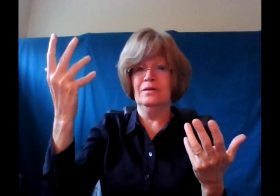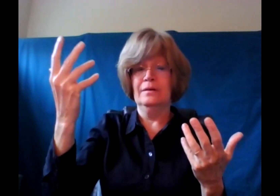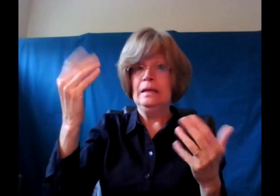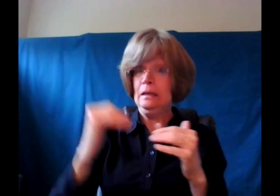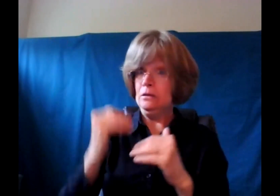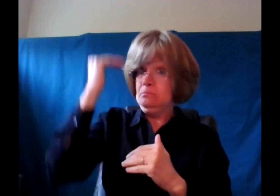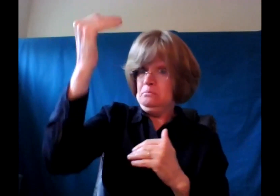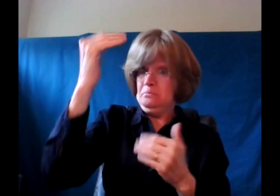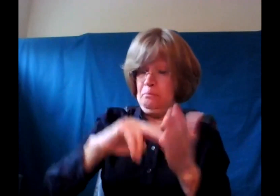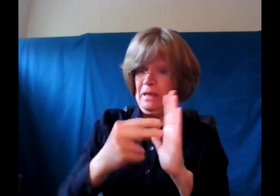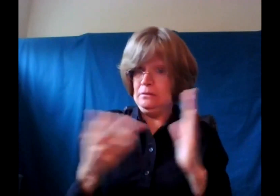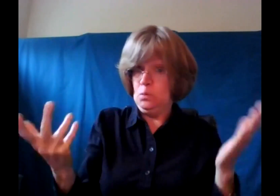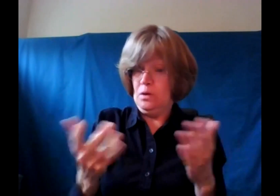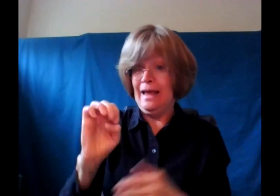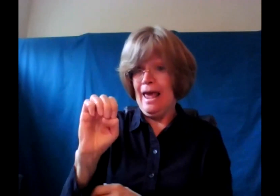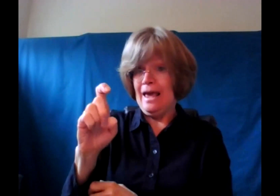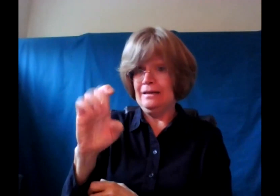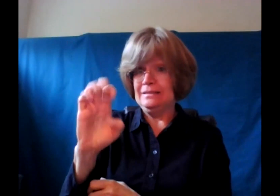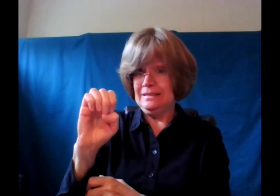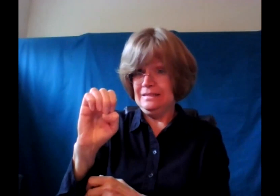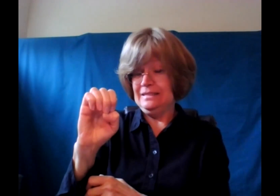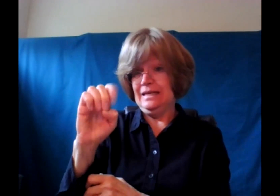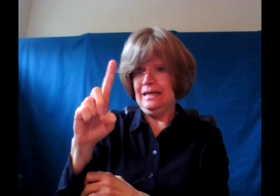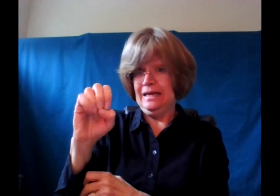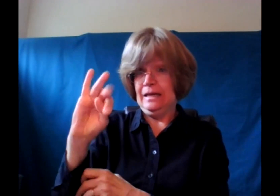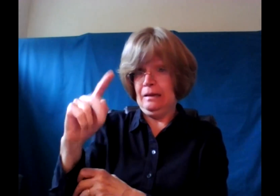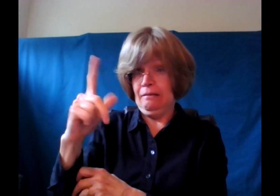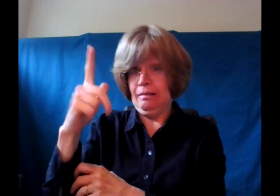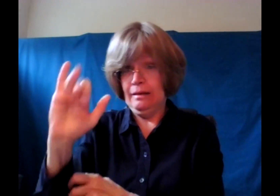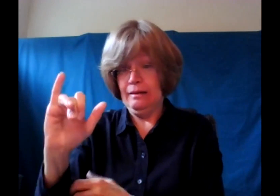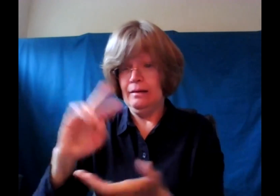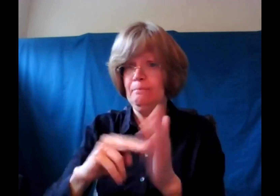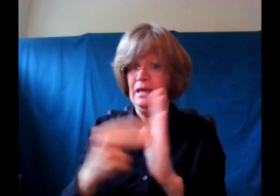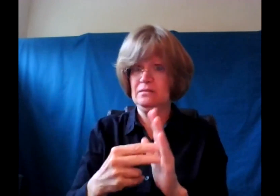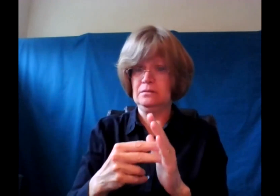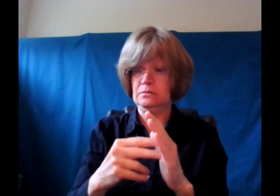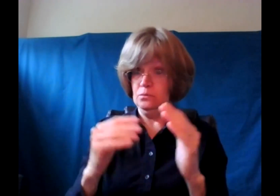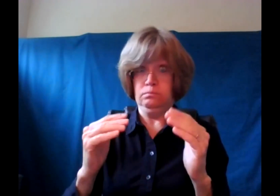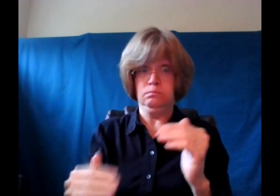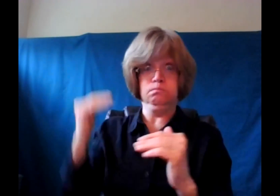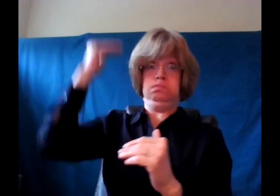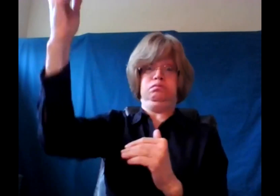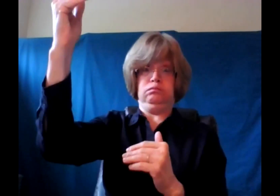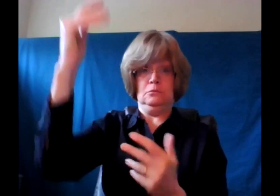exceedingly means to do things that are of an unusual degree.